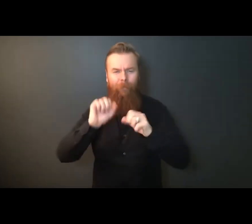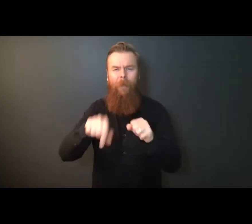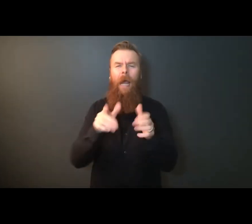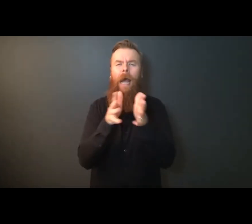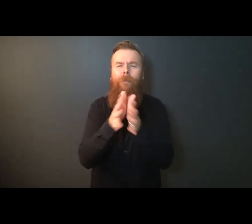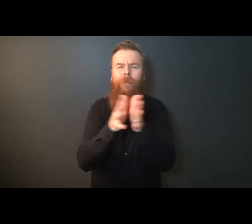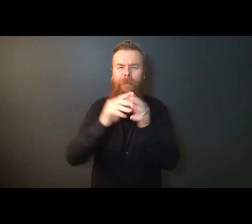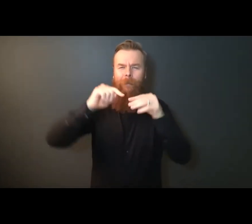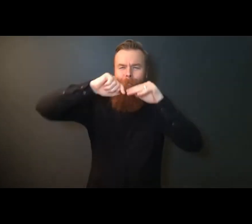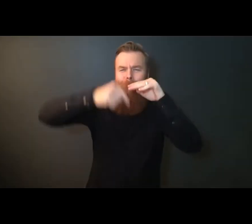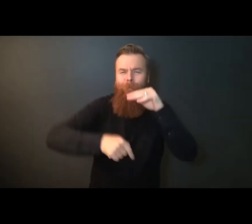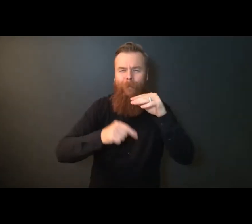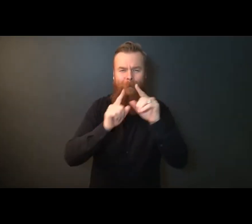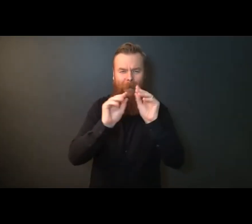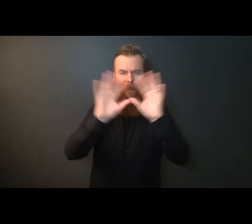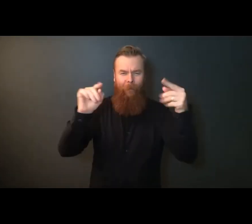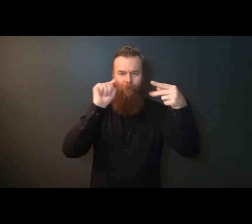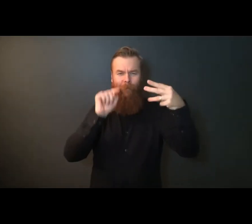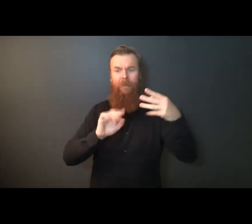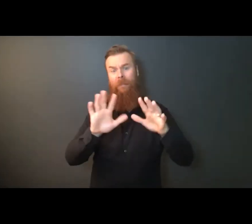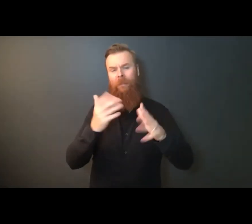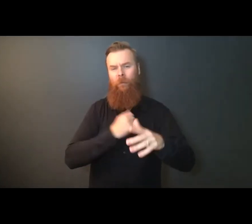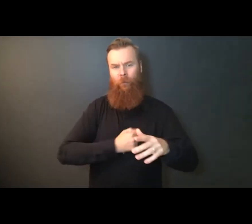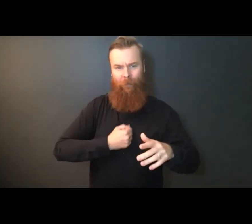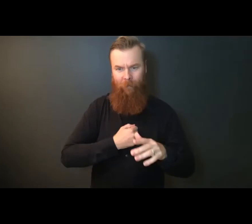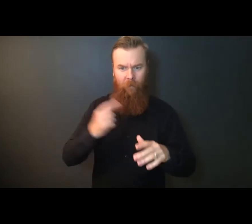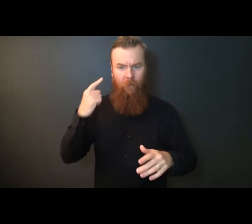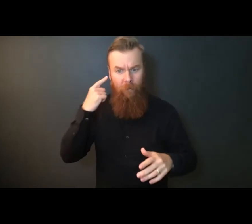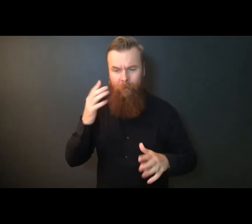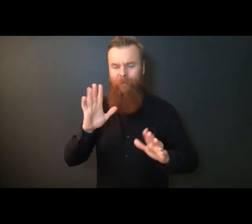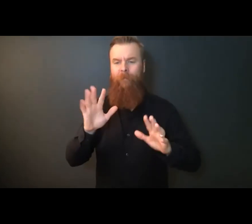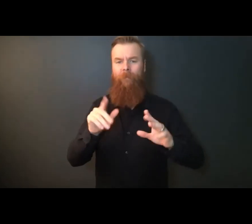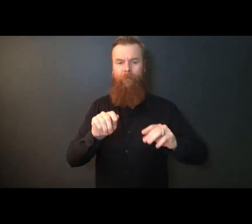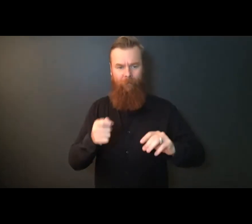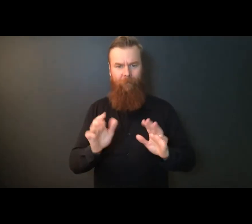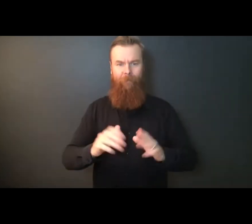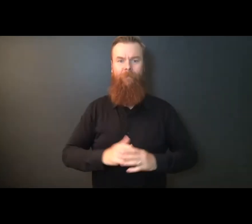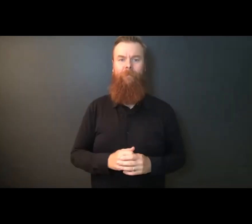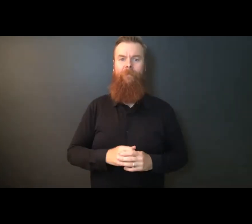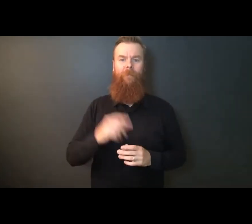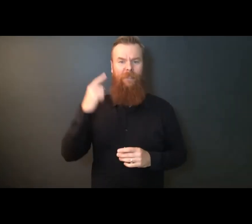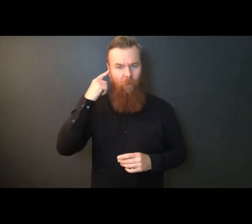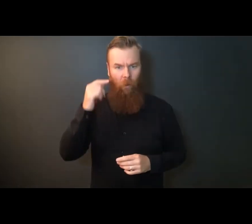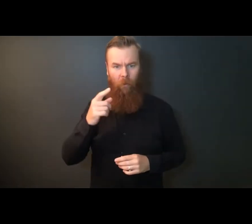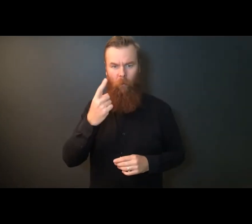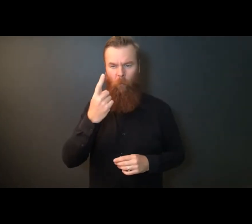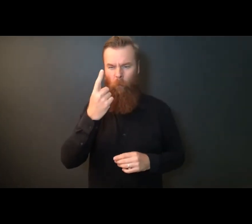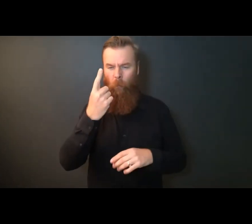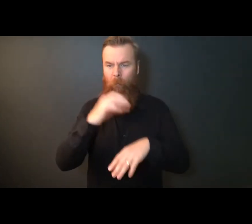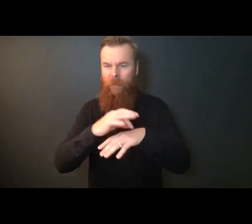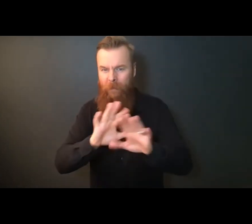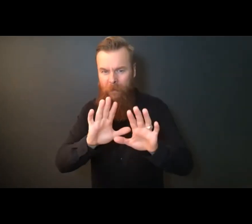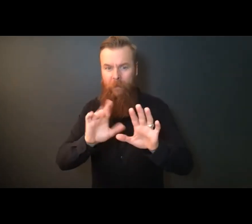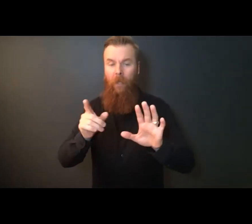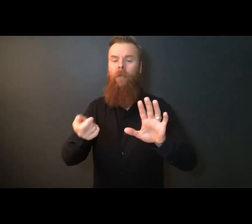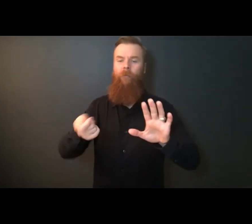I just muted myself. But I think what also Maria brings into, sort of alerts us to, is that there's often the multiple stigma being